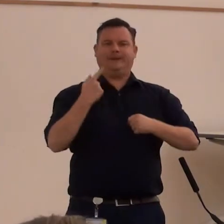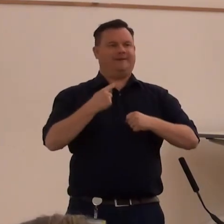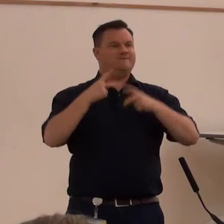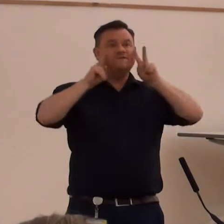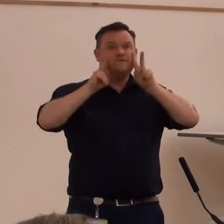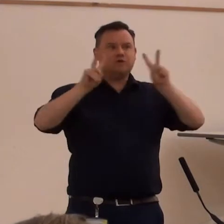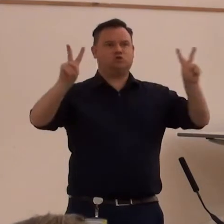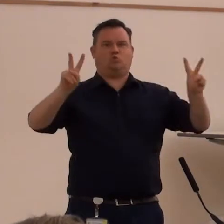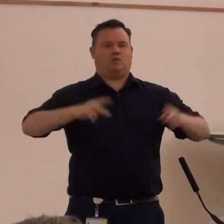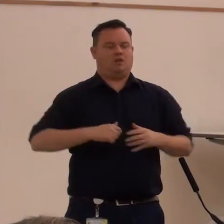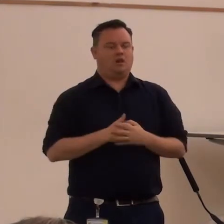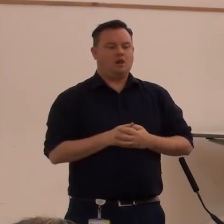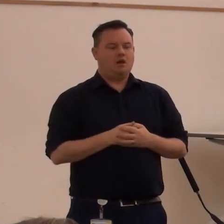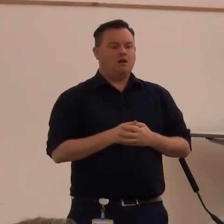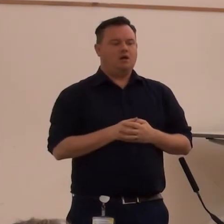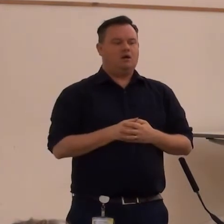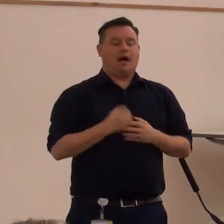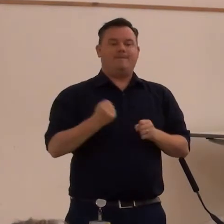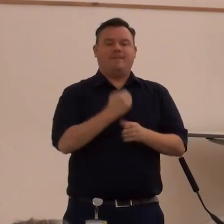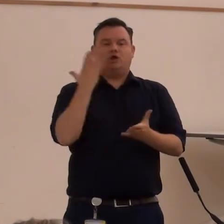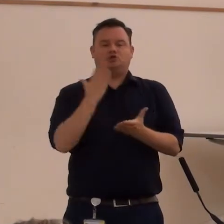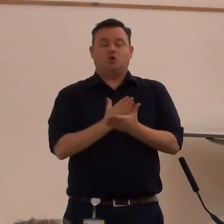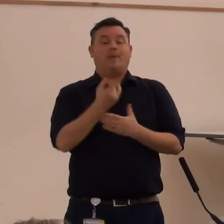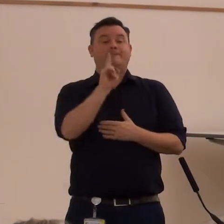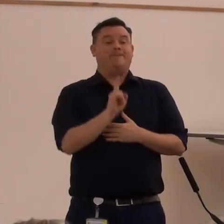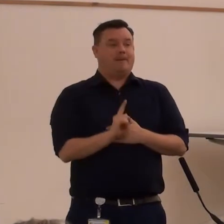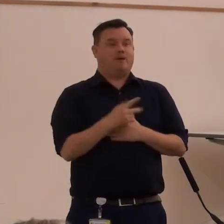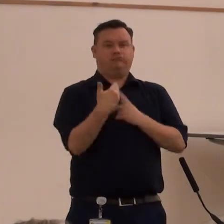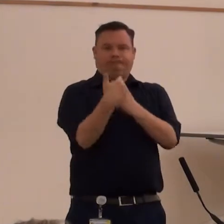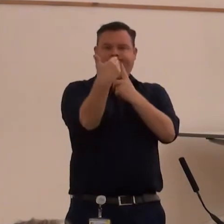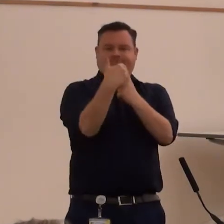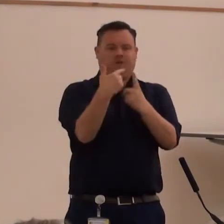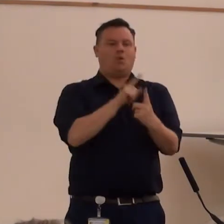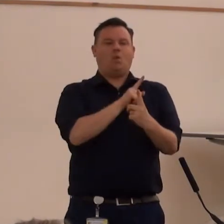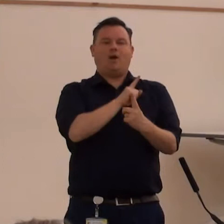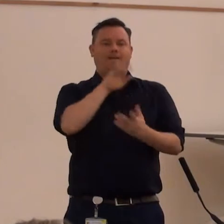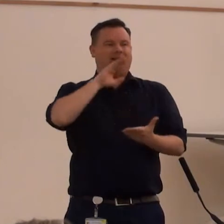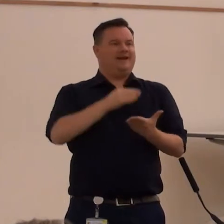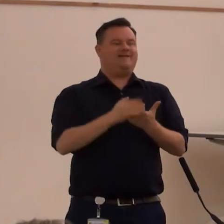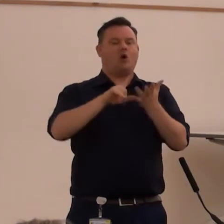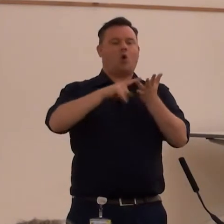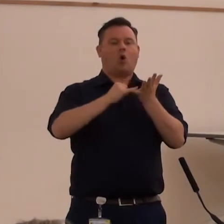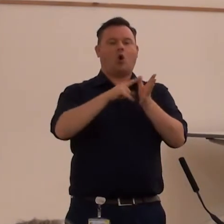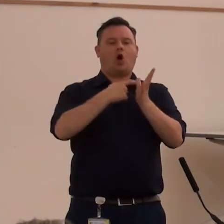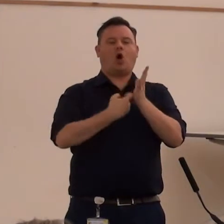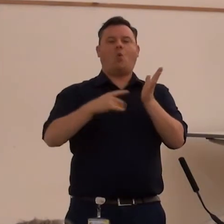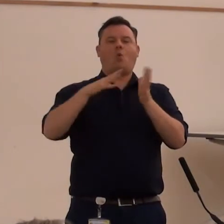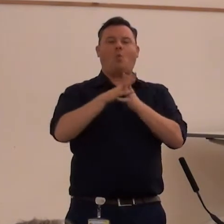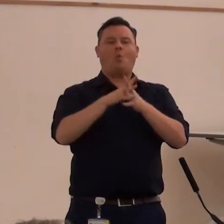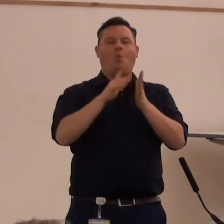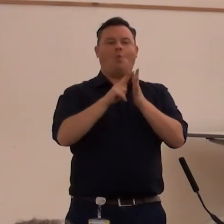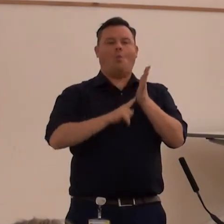very visibly. And we made sure that people noticed us, because we believe in that Oscar Wilde maxim, which is, you